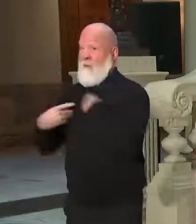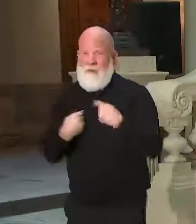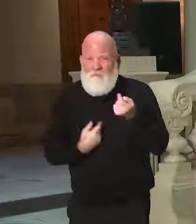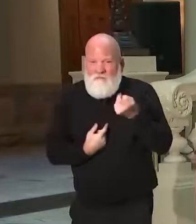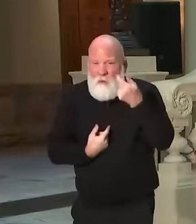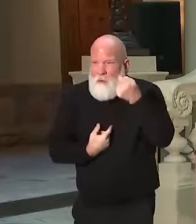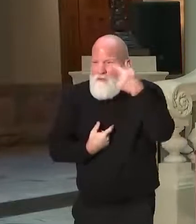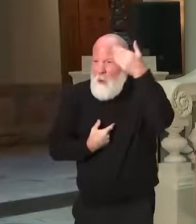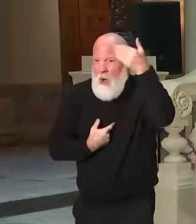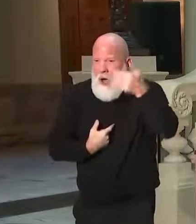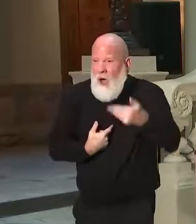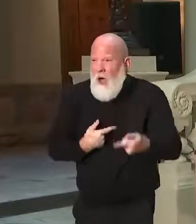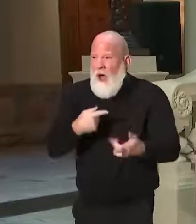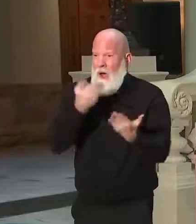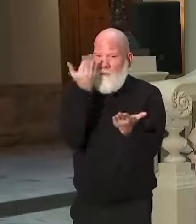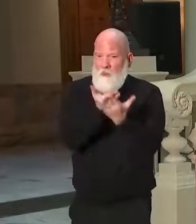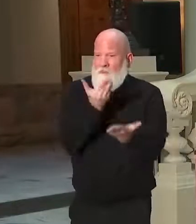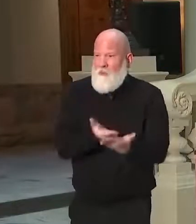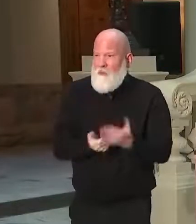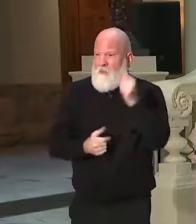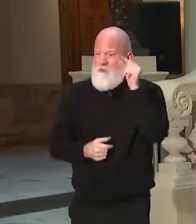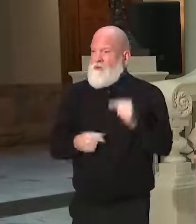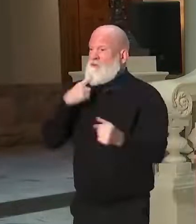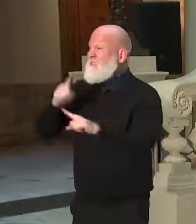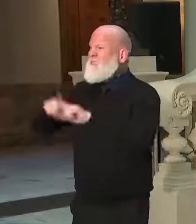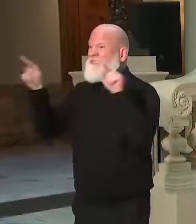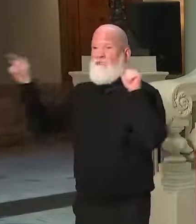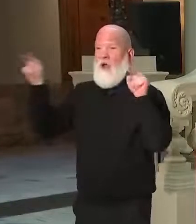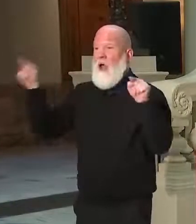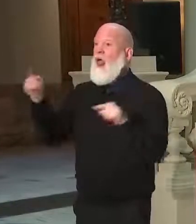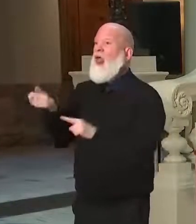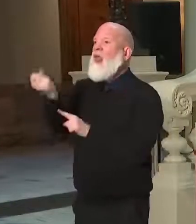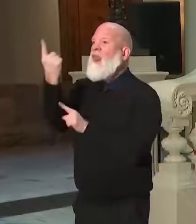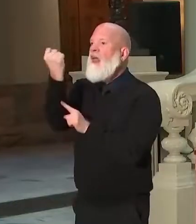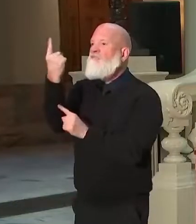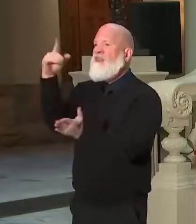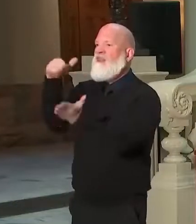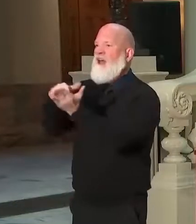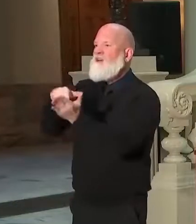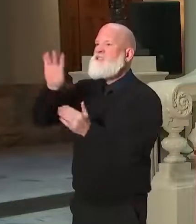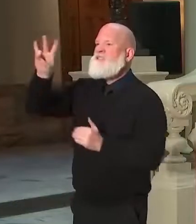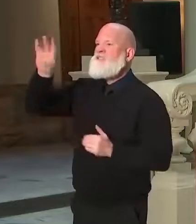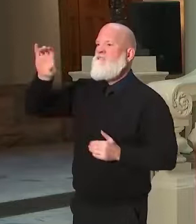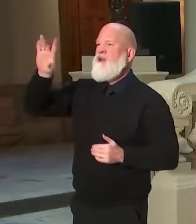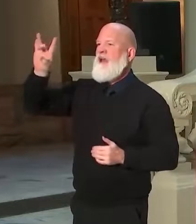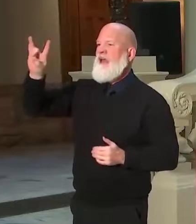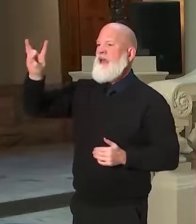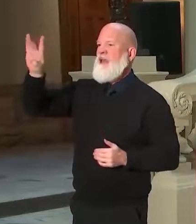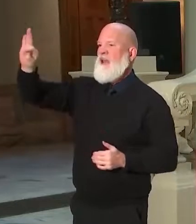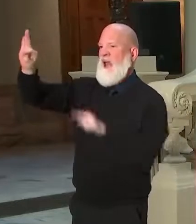was 11,779. We've seen nothing in our investigations